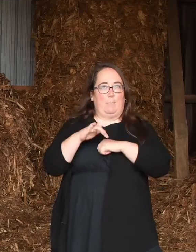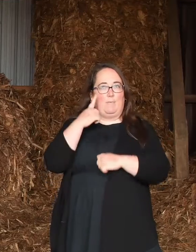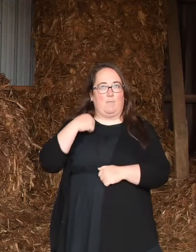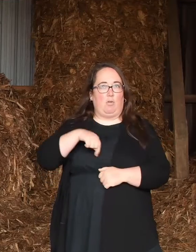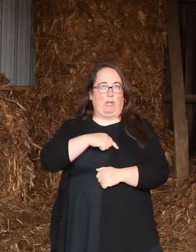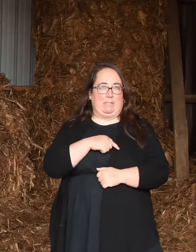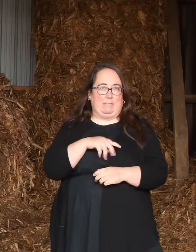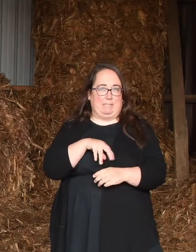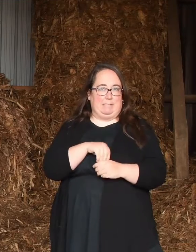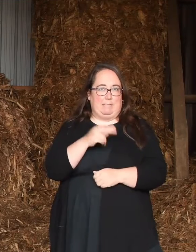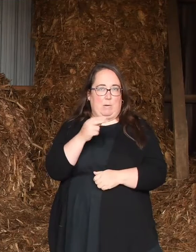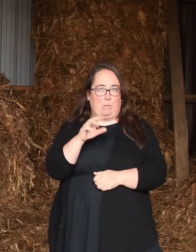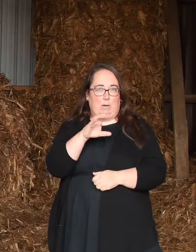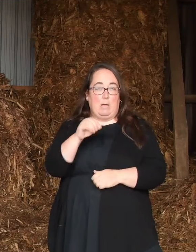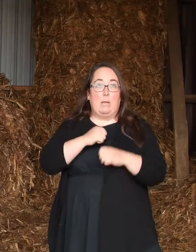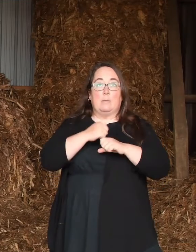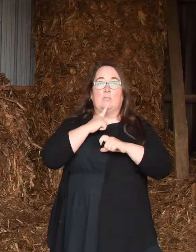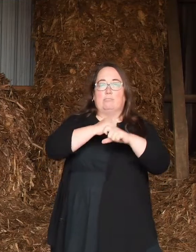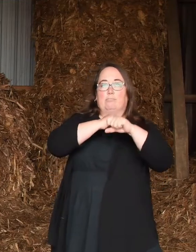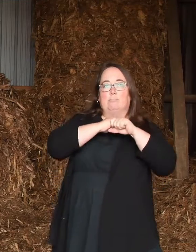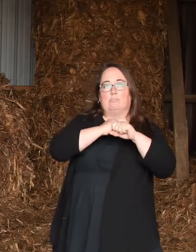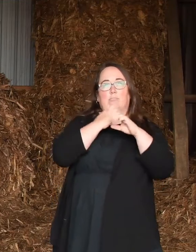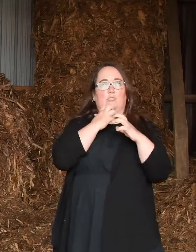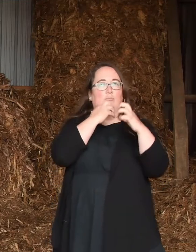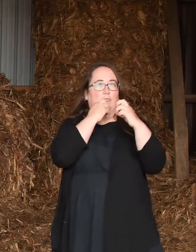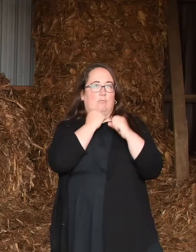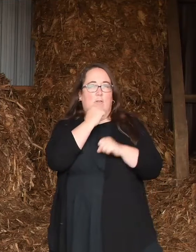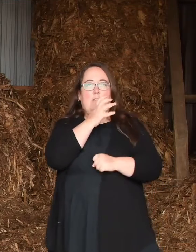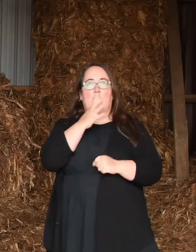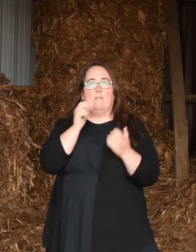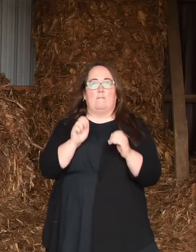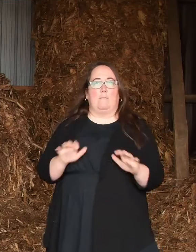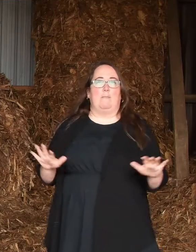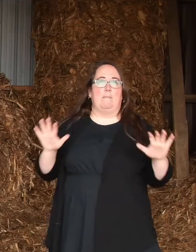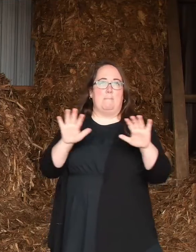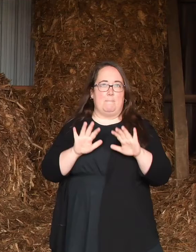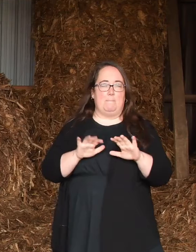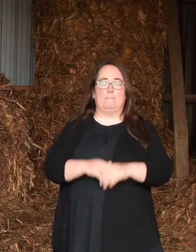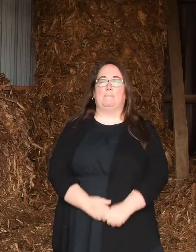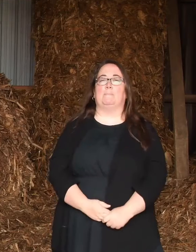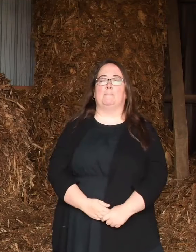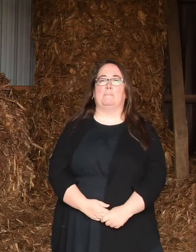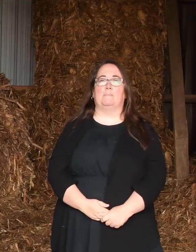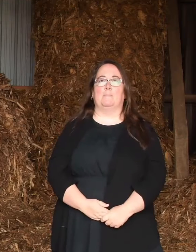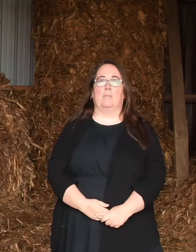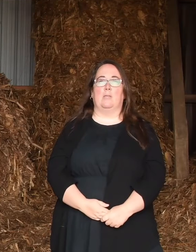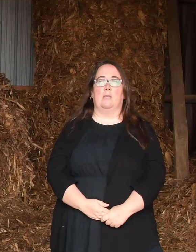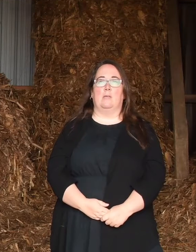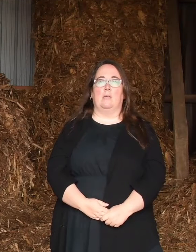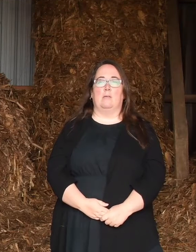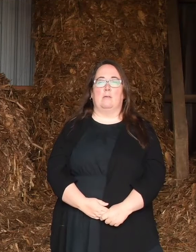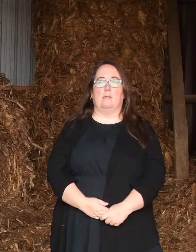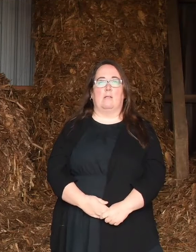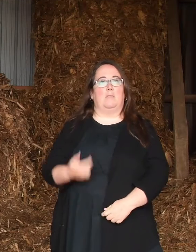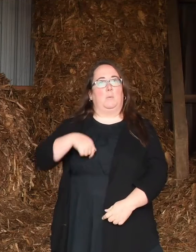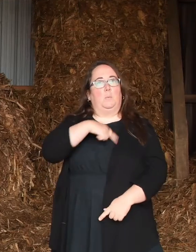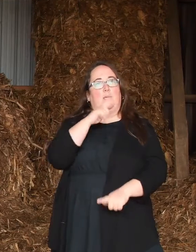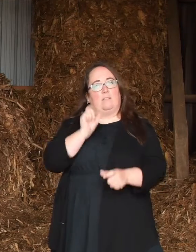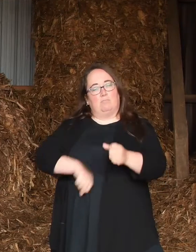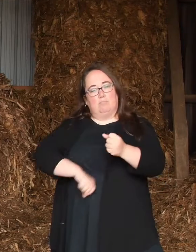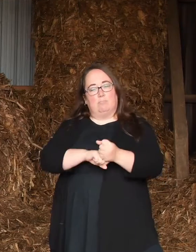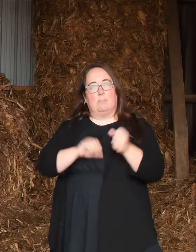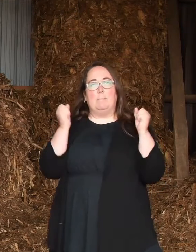ensure that we protect and preserve farmland and support the many people